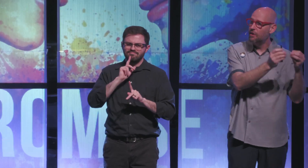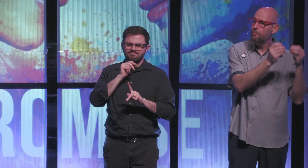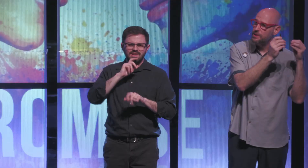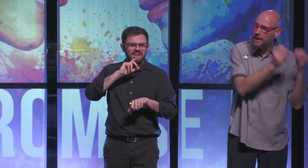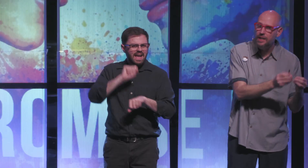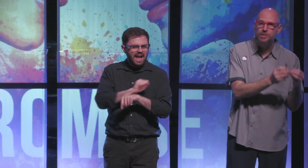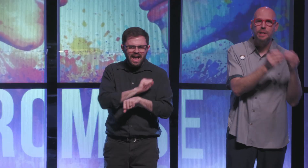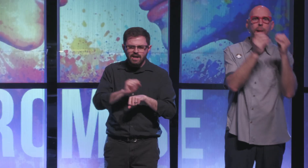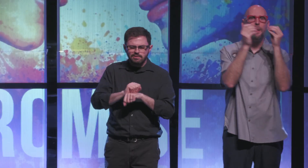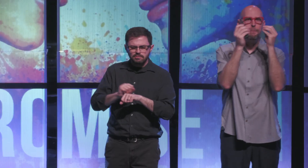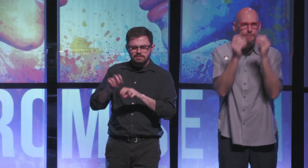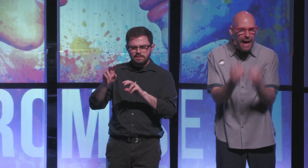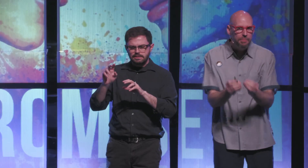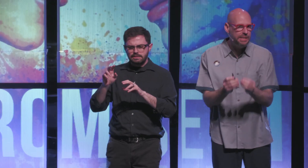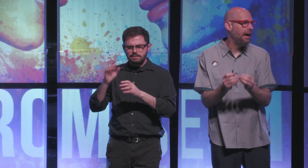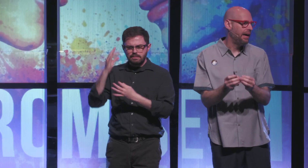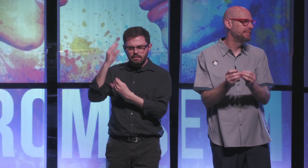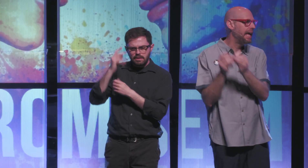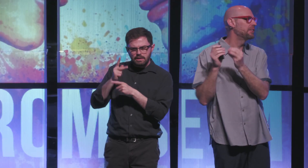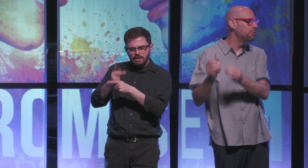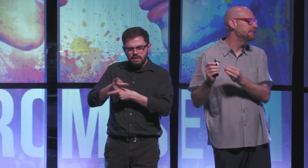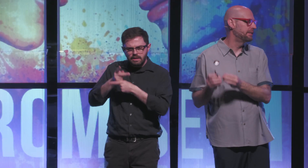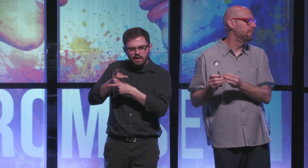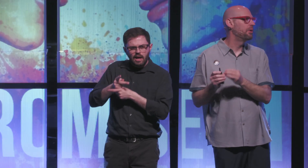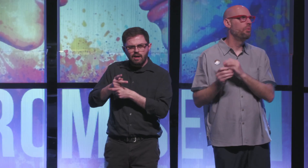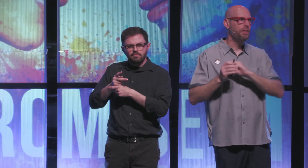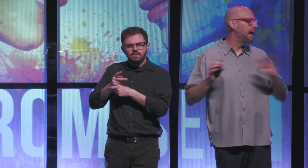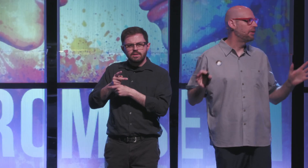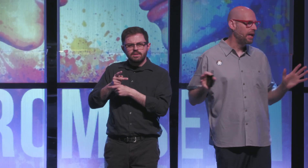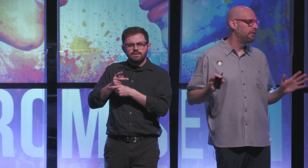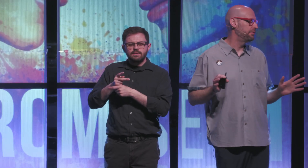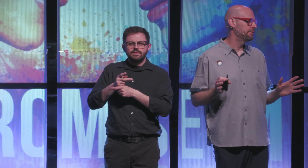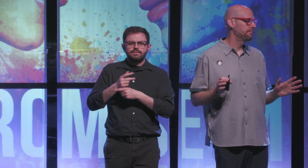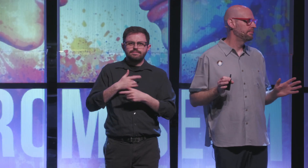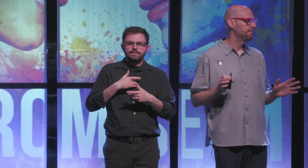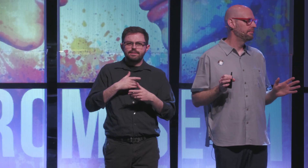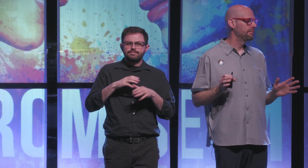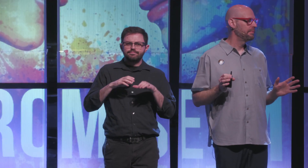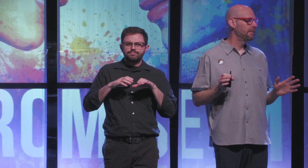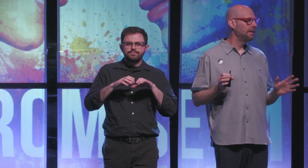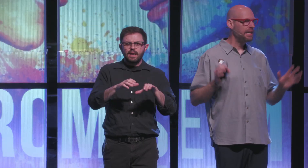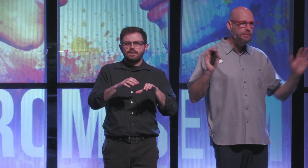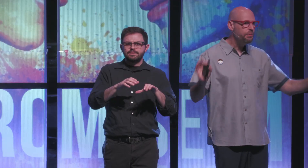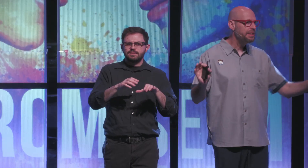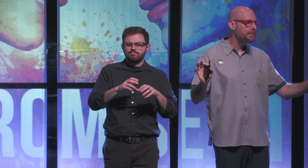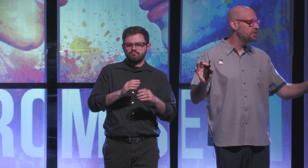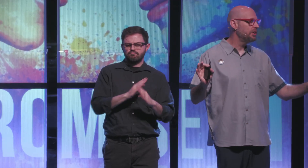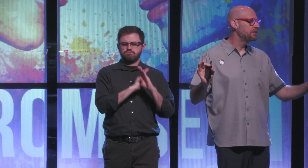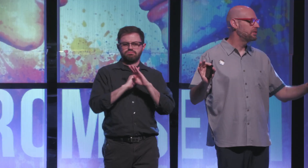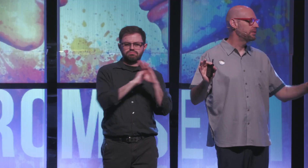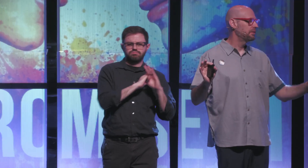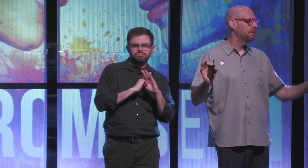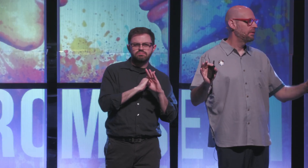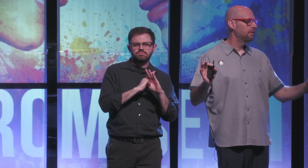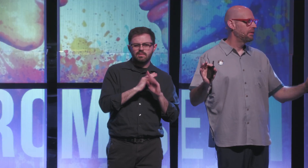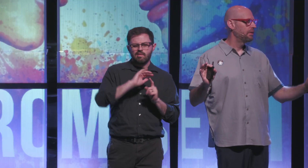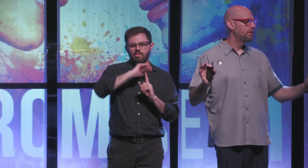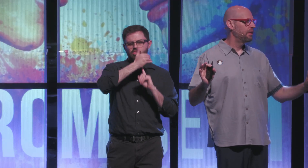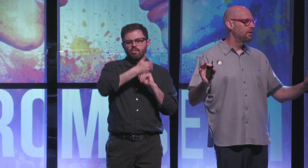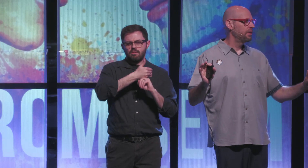practicing self-protection, baptized as wisdom without love. Even within the church.